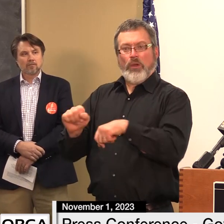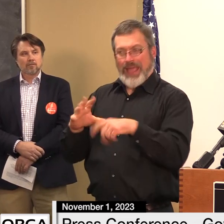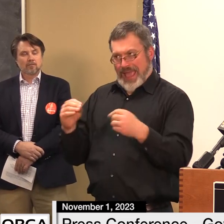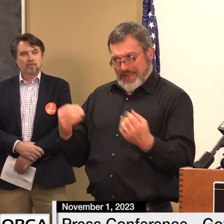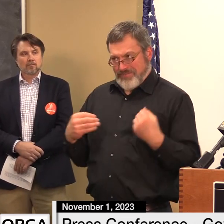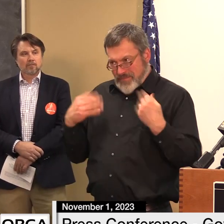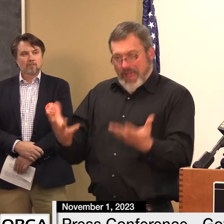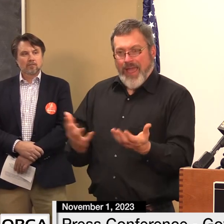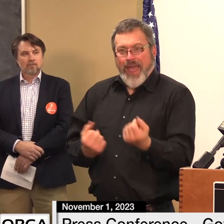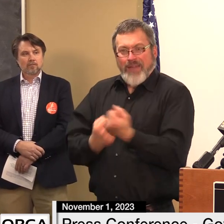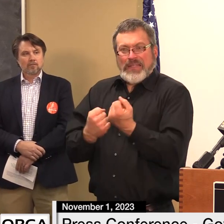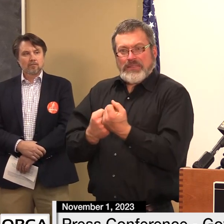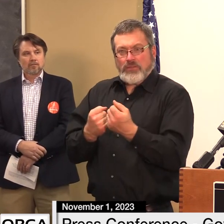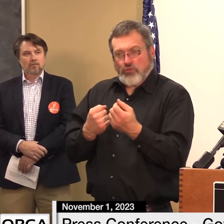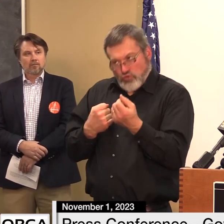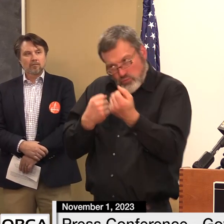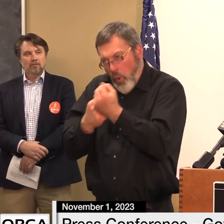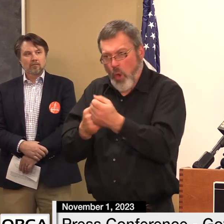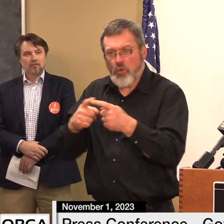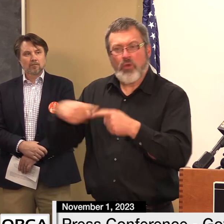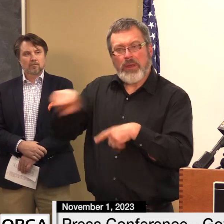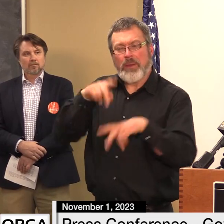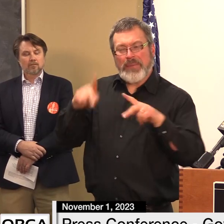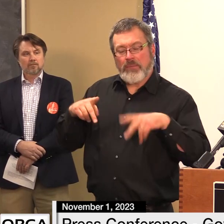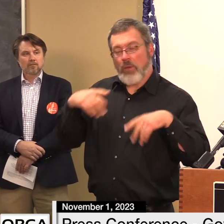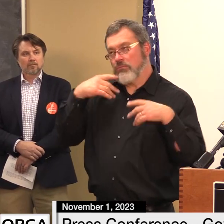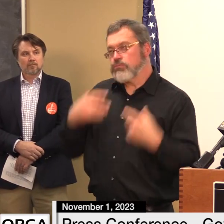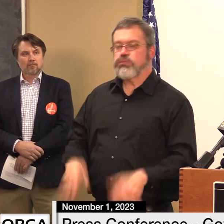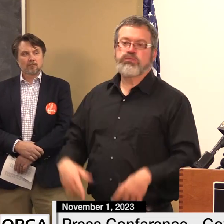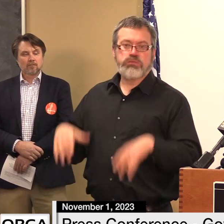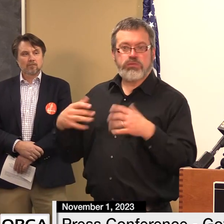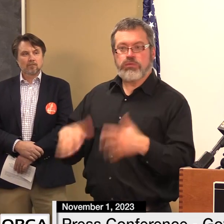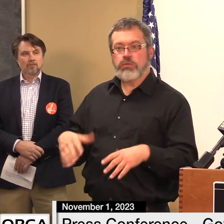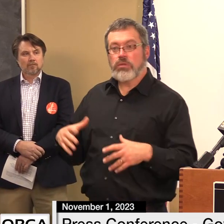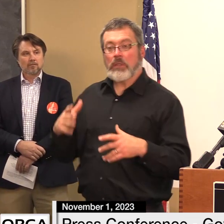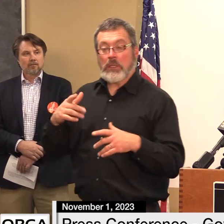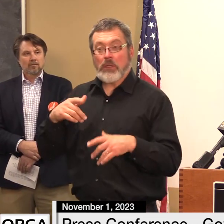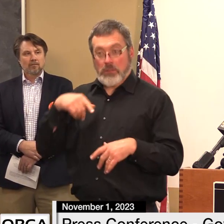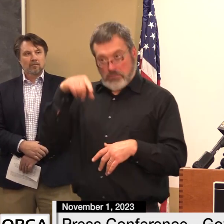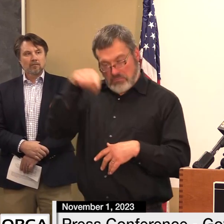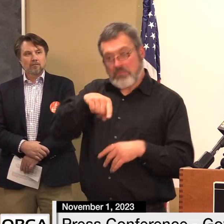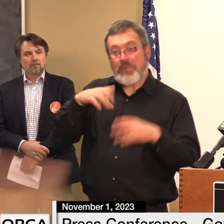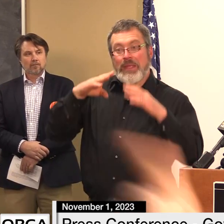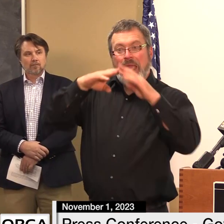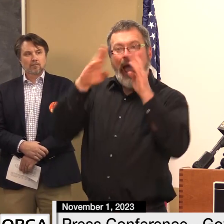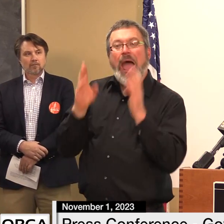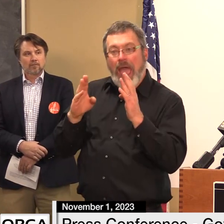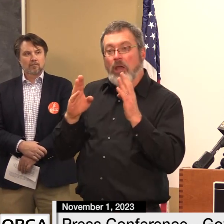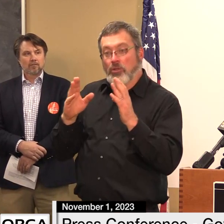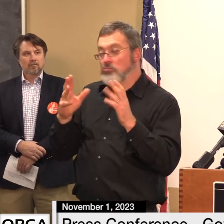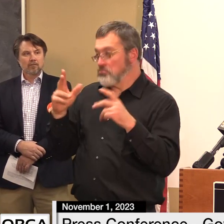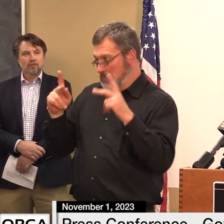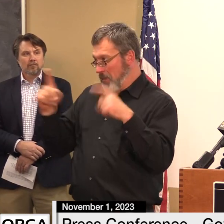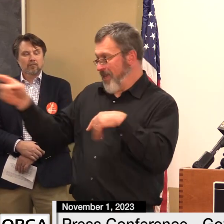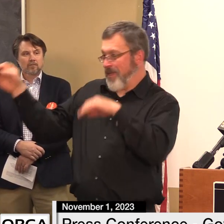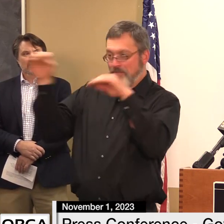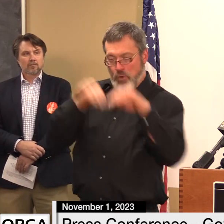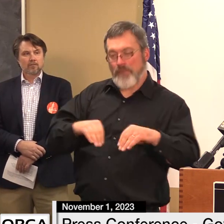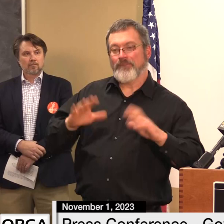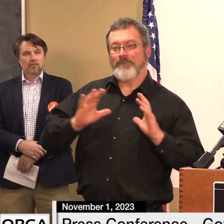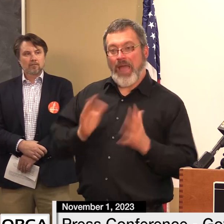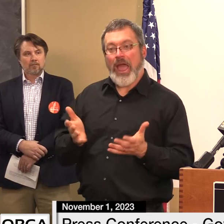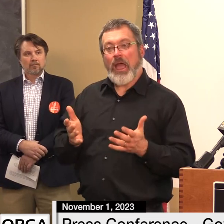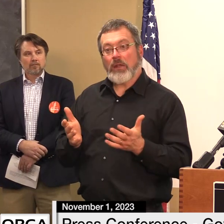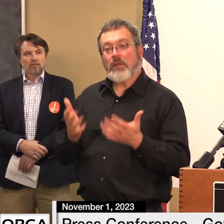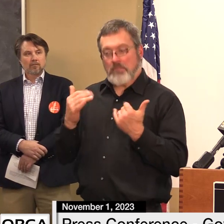for a number of years. I think we need housing as a portion of that, but we need Vermont to be more